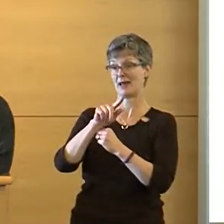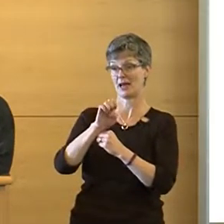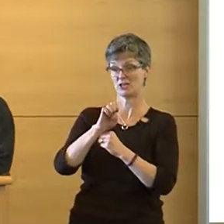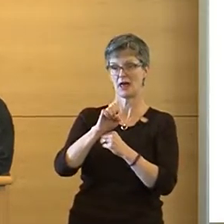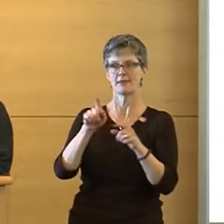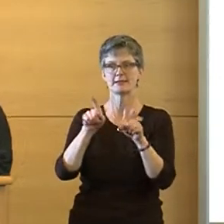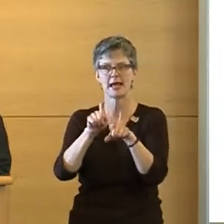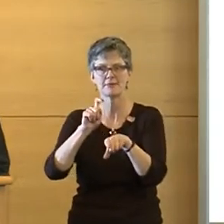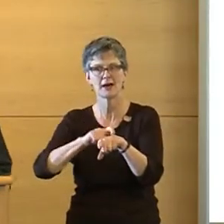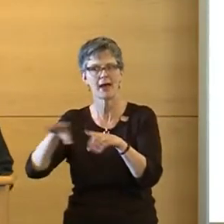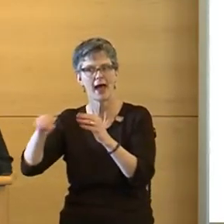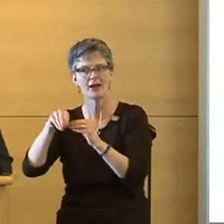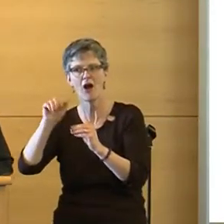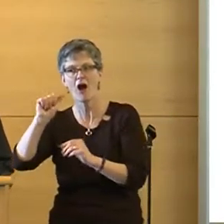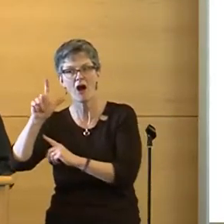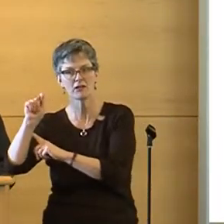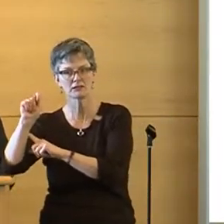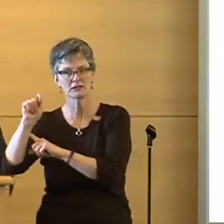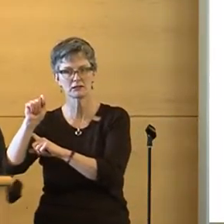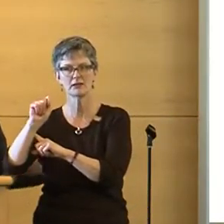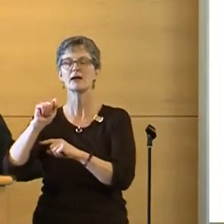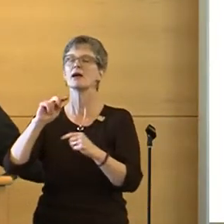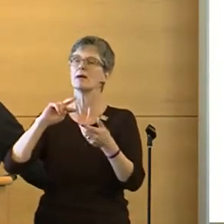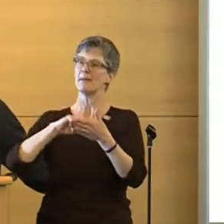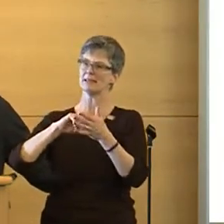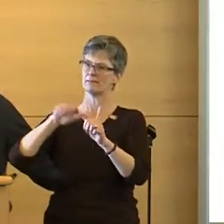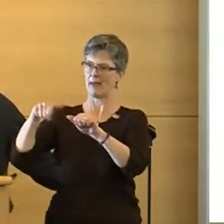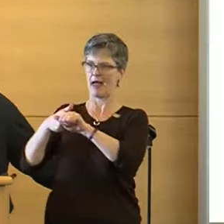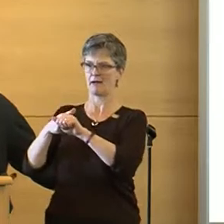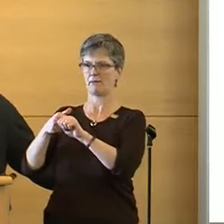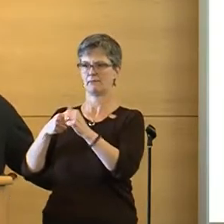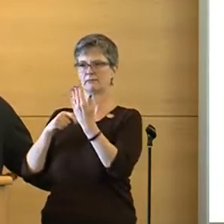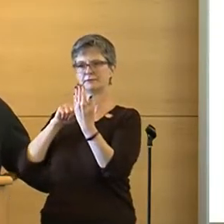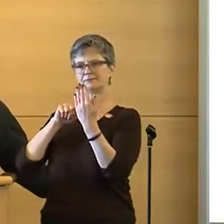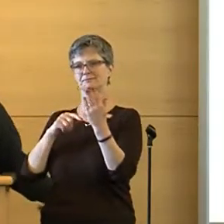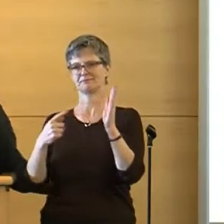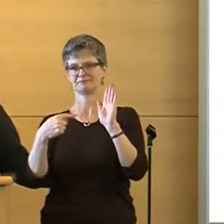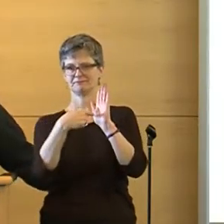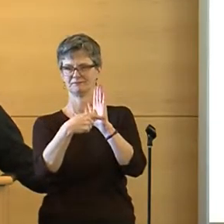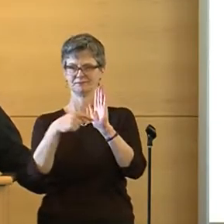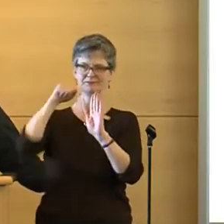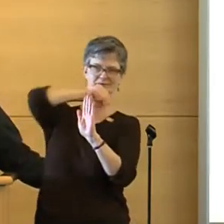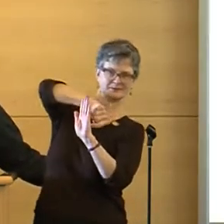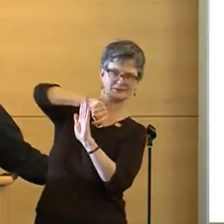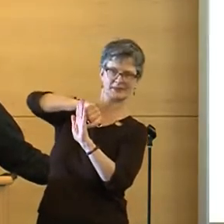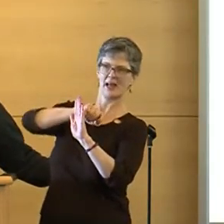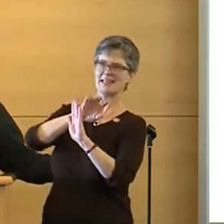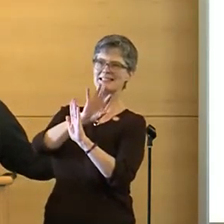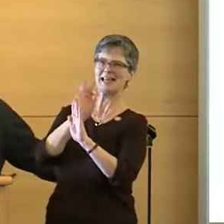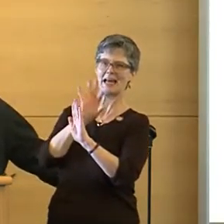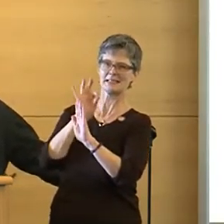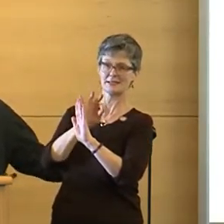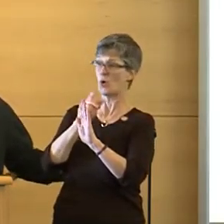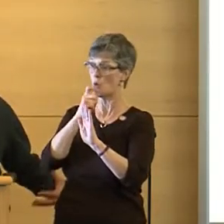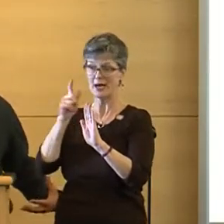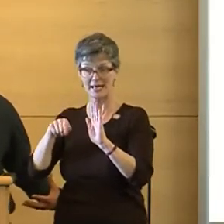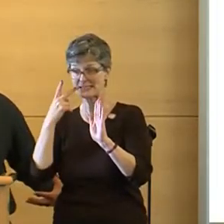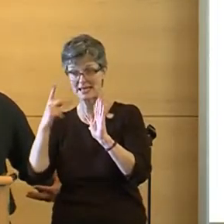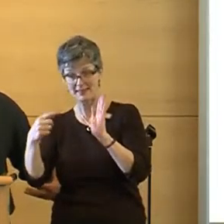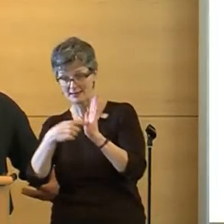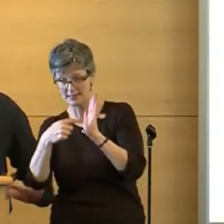photos and artwork, visual artwork to web pages. But even in that early, when image